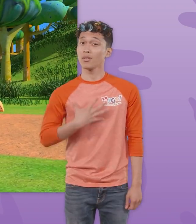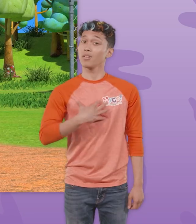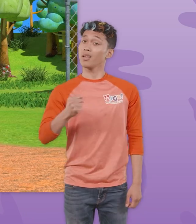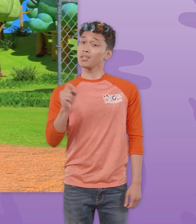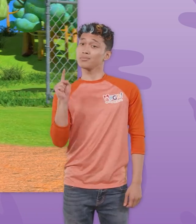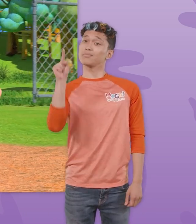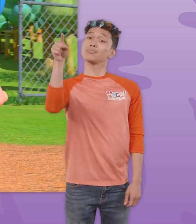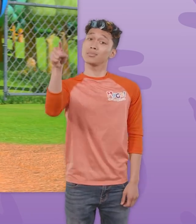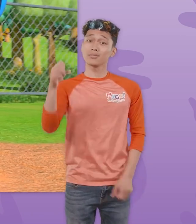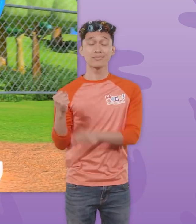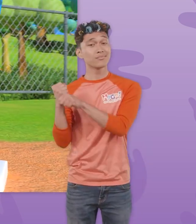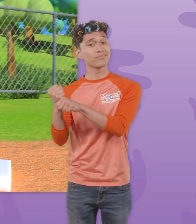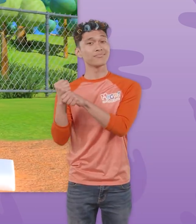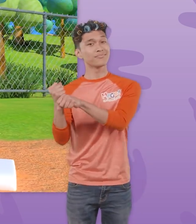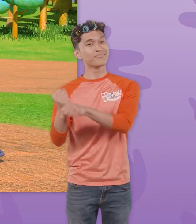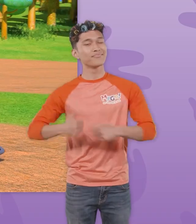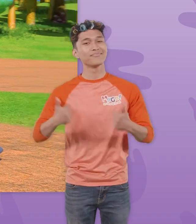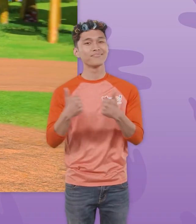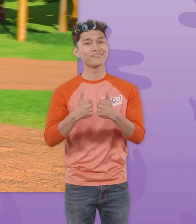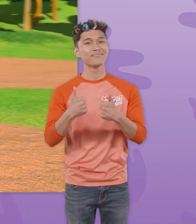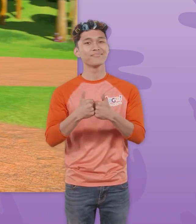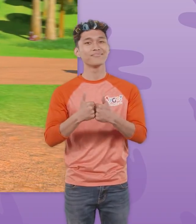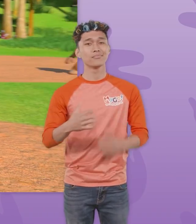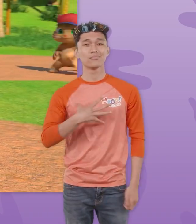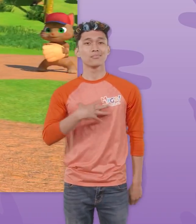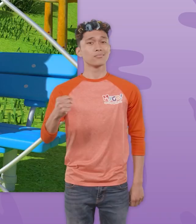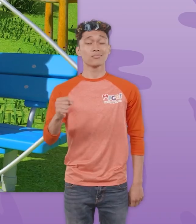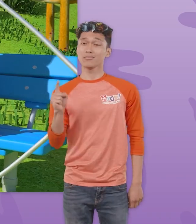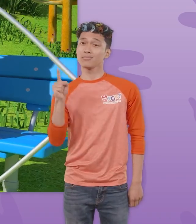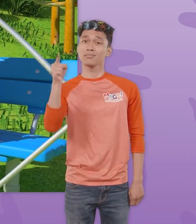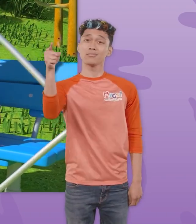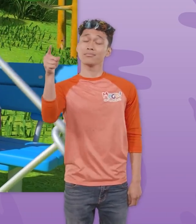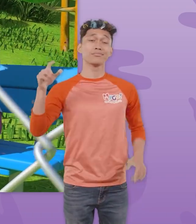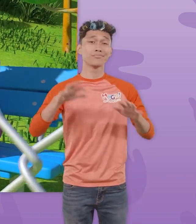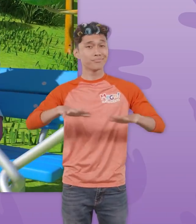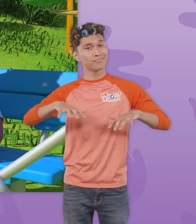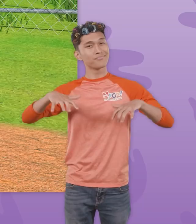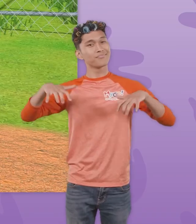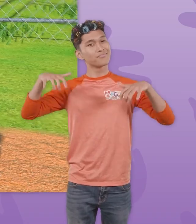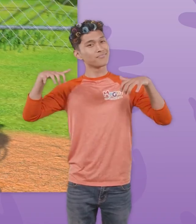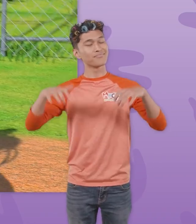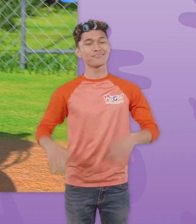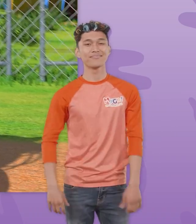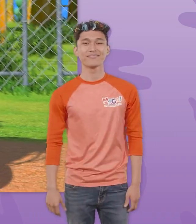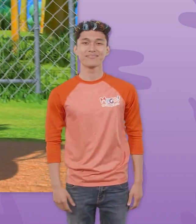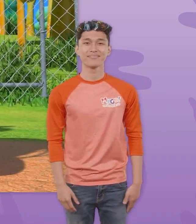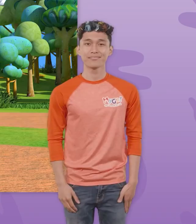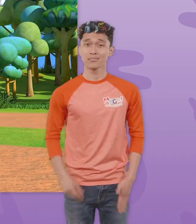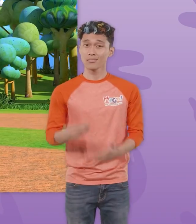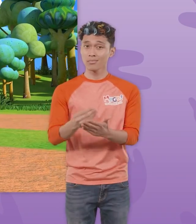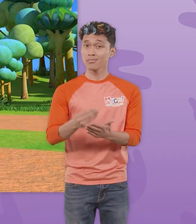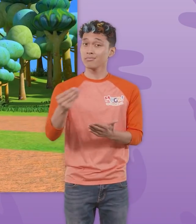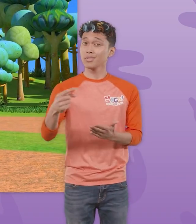Take me out to the ball game Take me out with the crowd